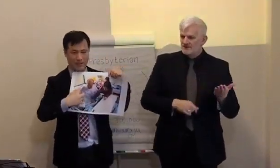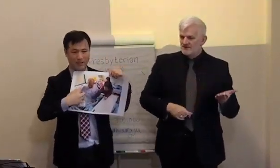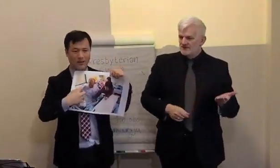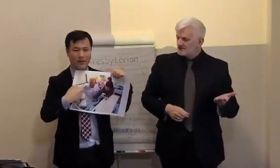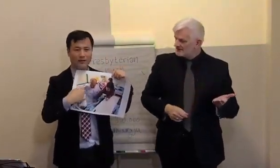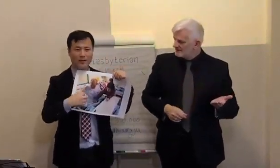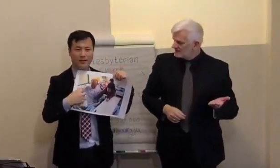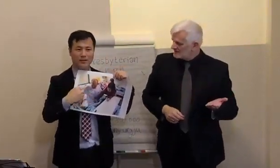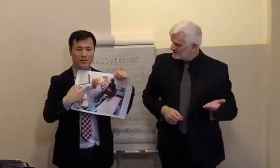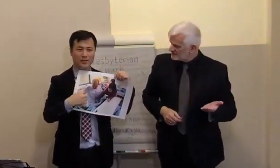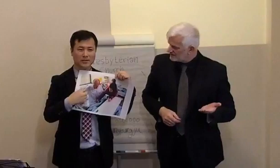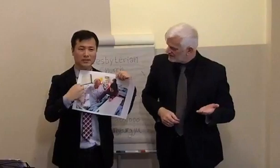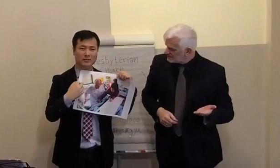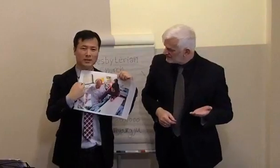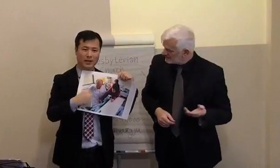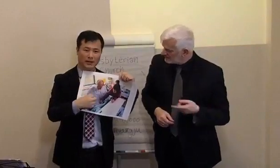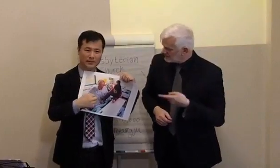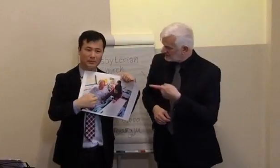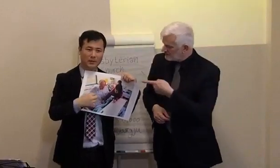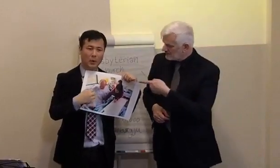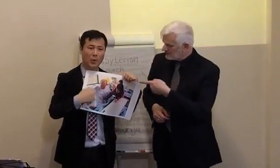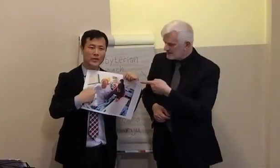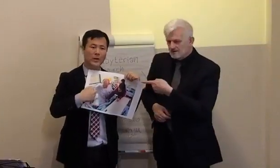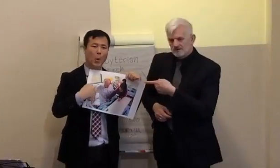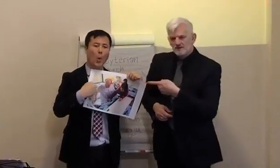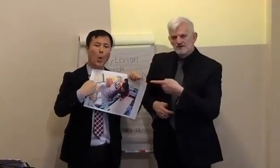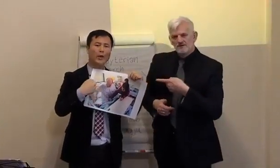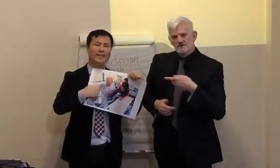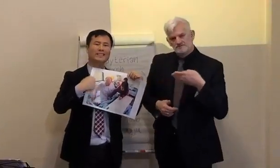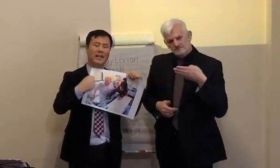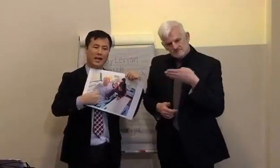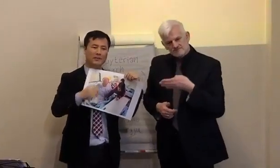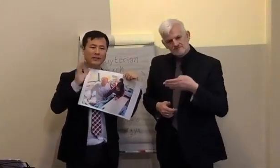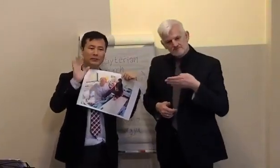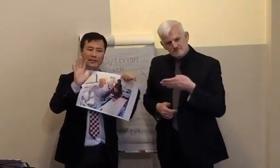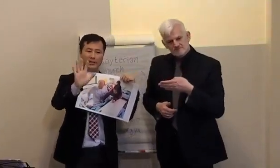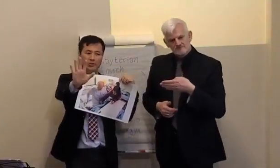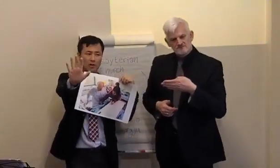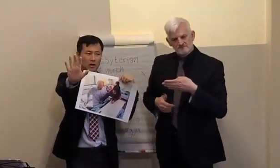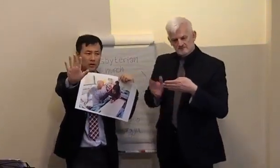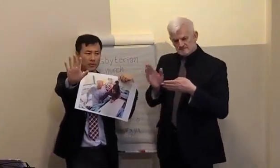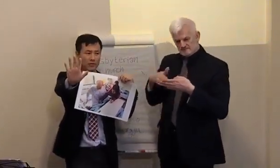He attended the church several times, but all his life rejected God.